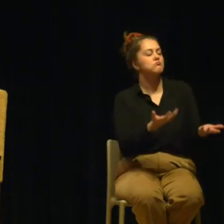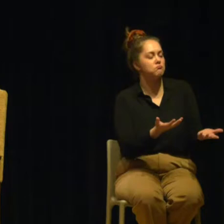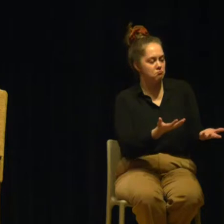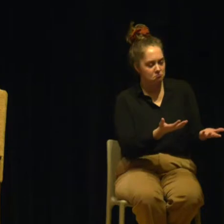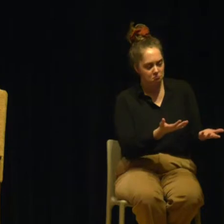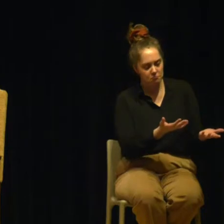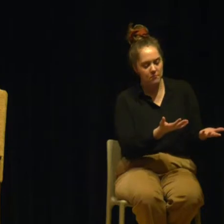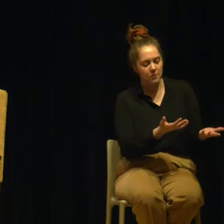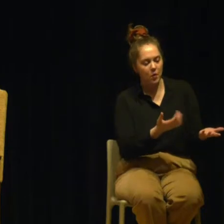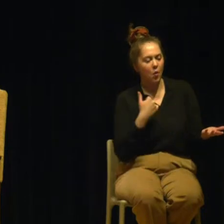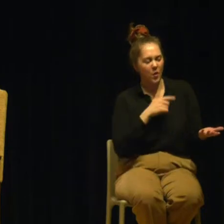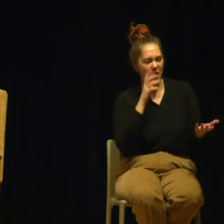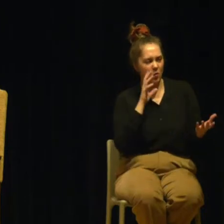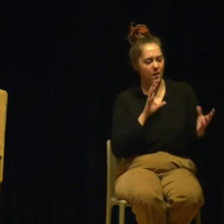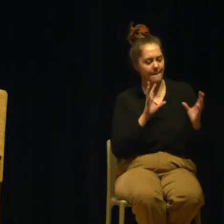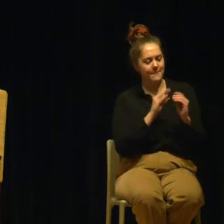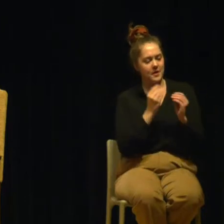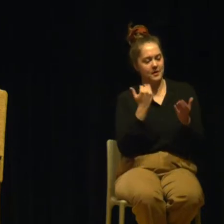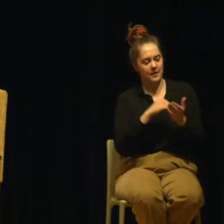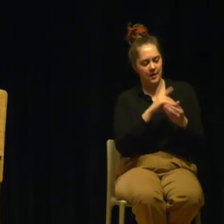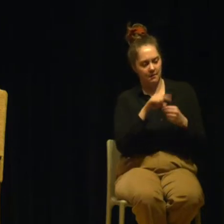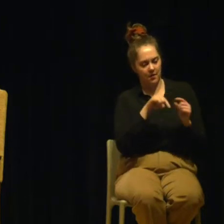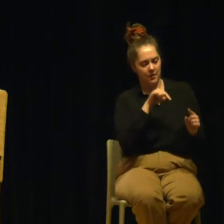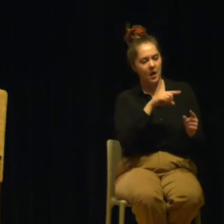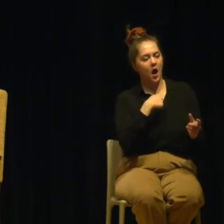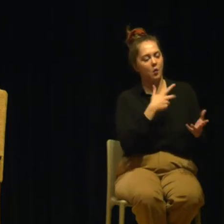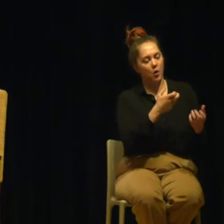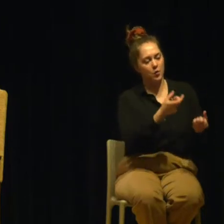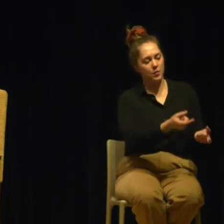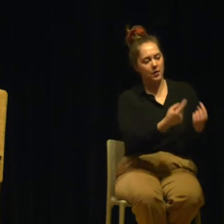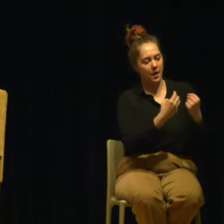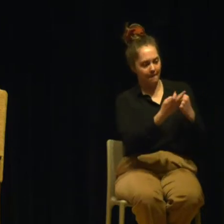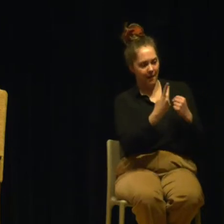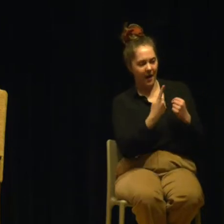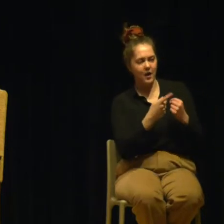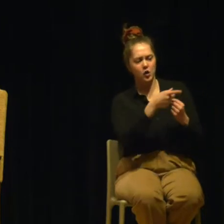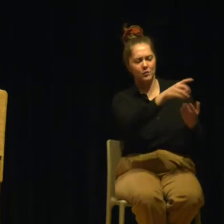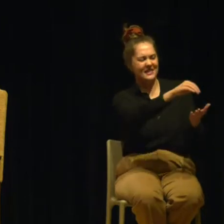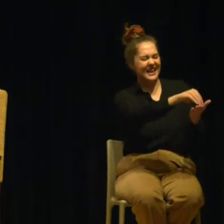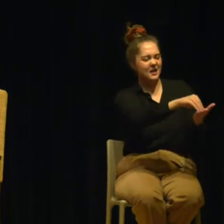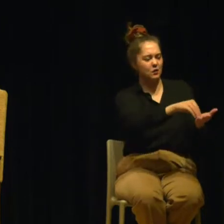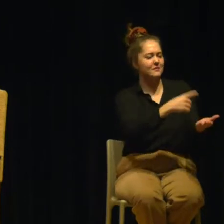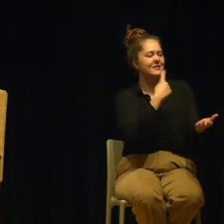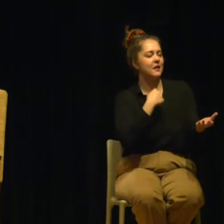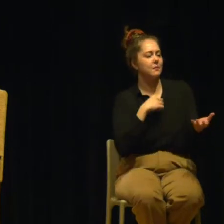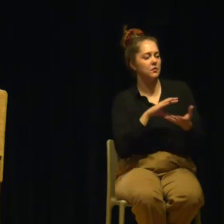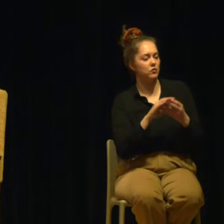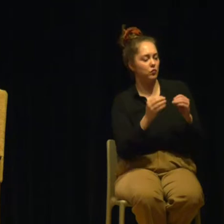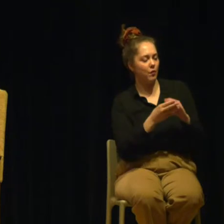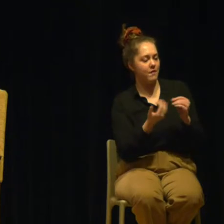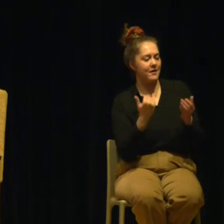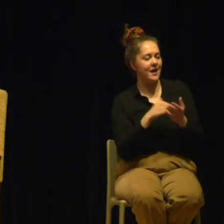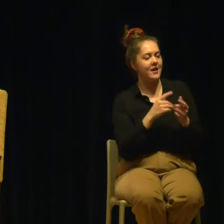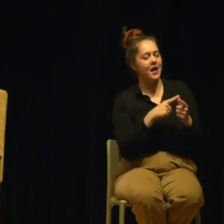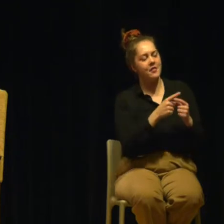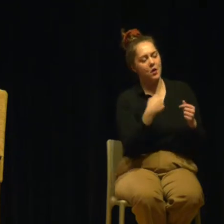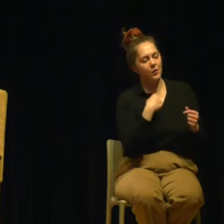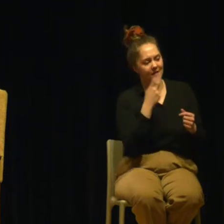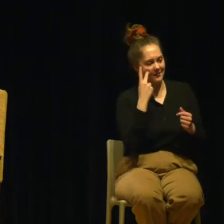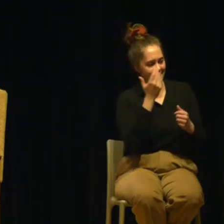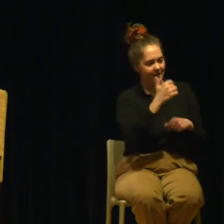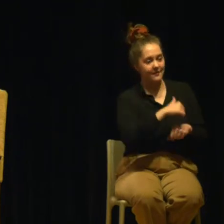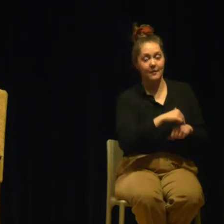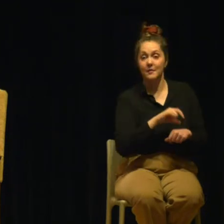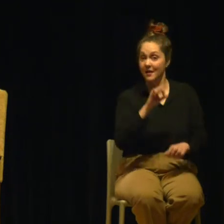We're gonna reconvene on this. Come back, take a few notes, tell me what the story is, and we're going to see the next time. And